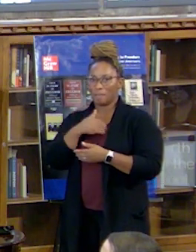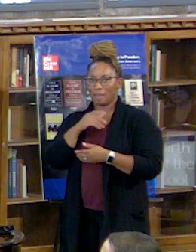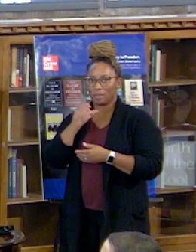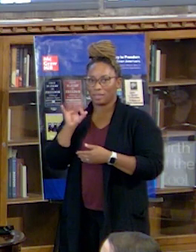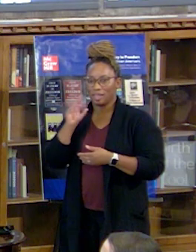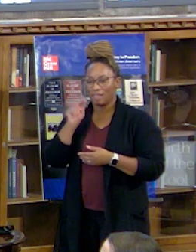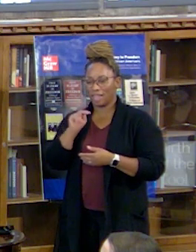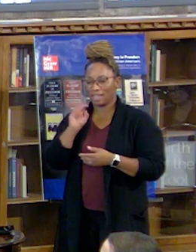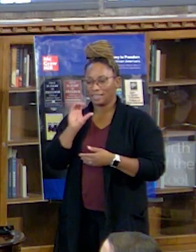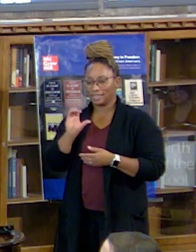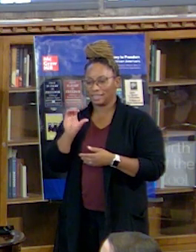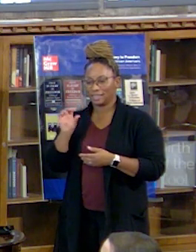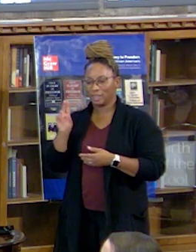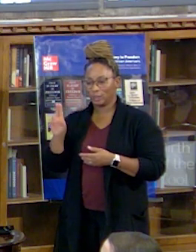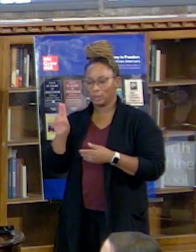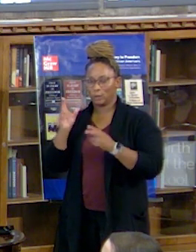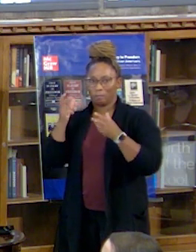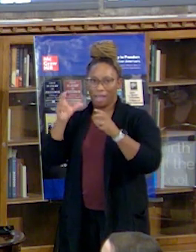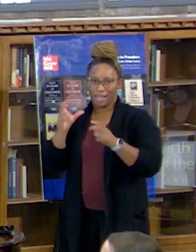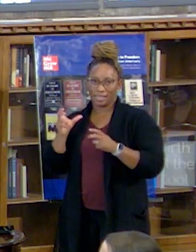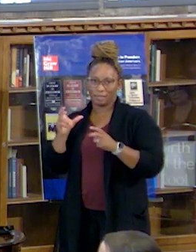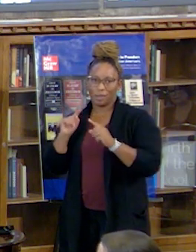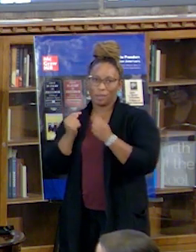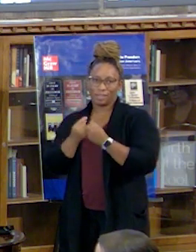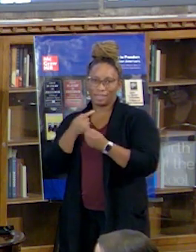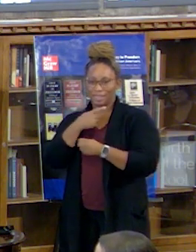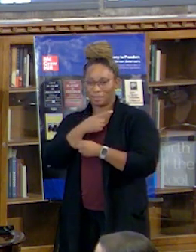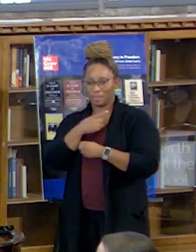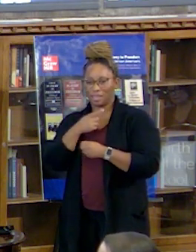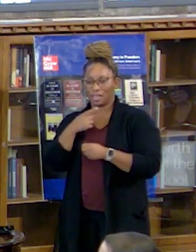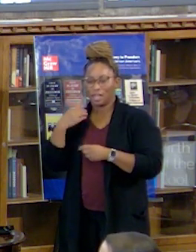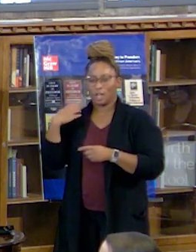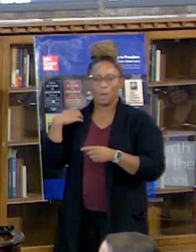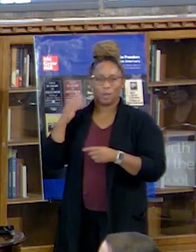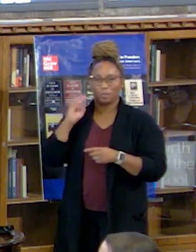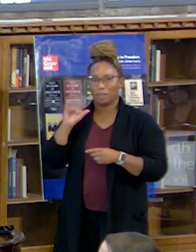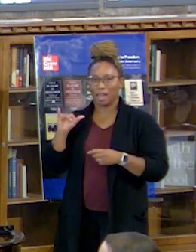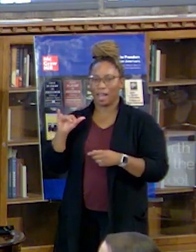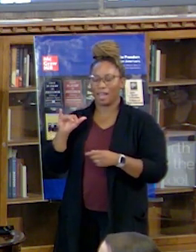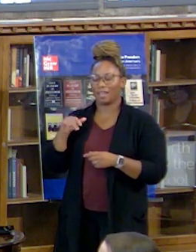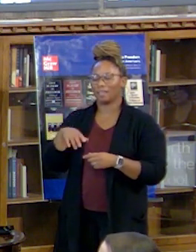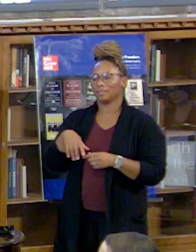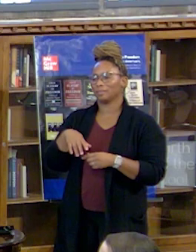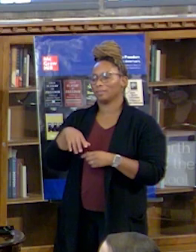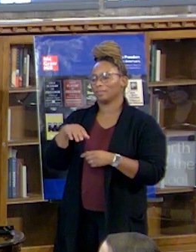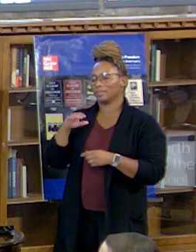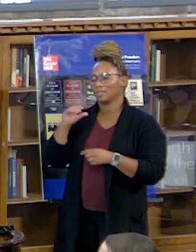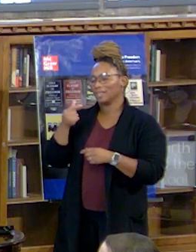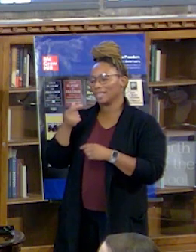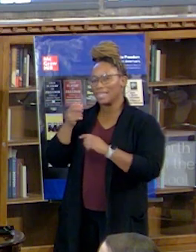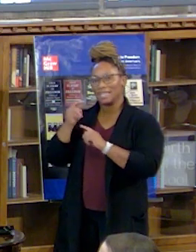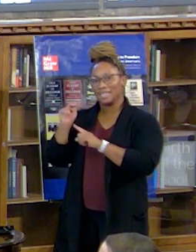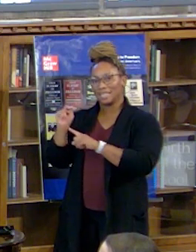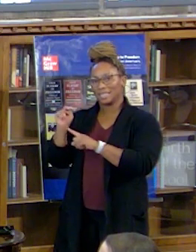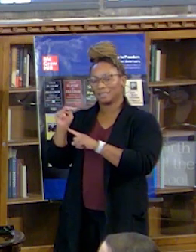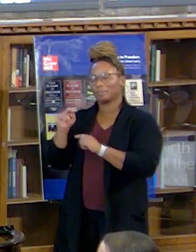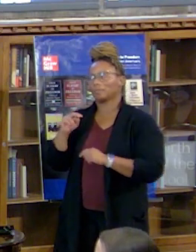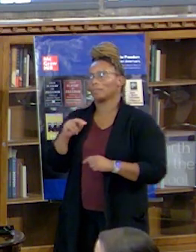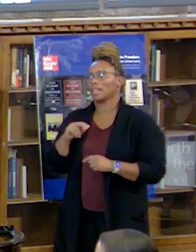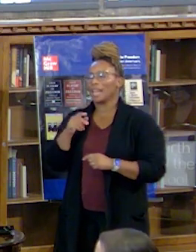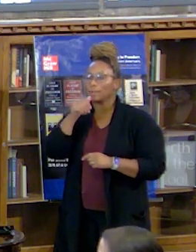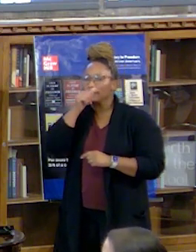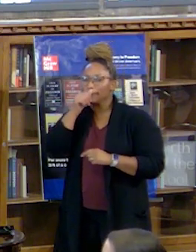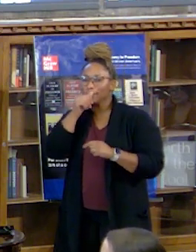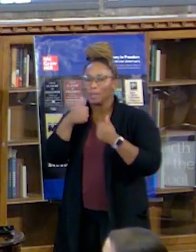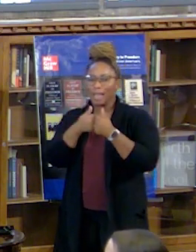the nccu basketball team then coached by the great John Glend and there was a secret game on a